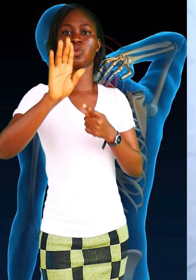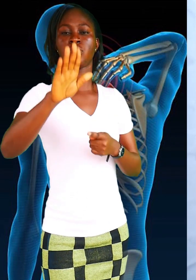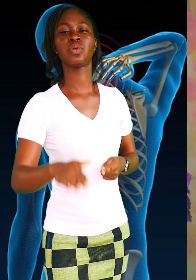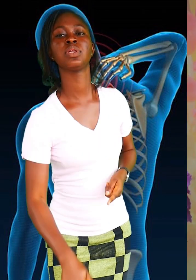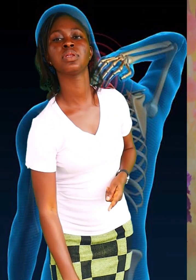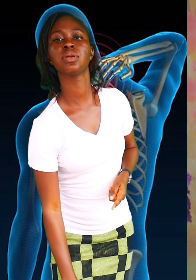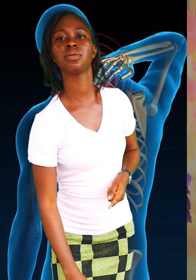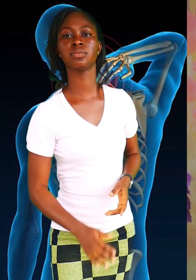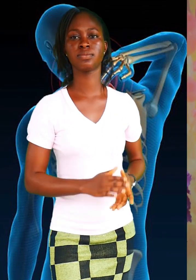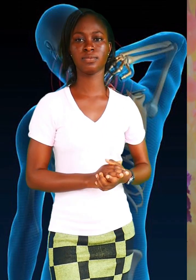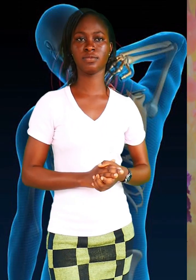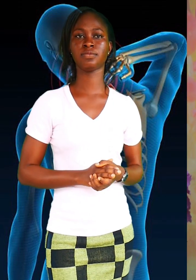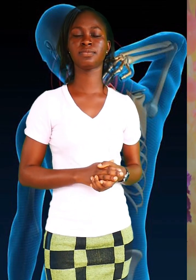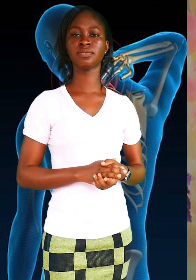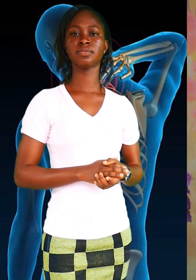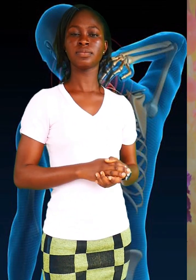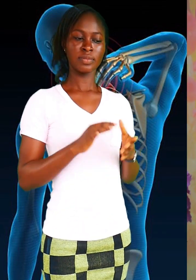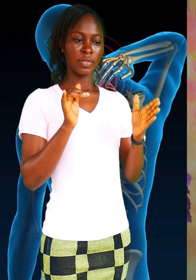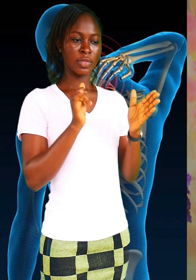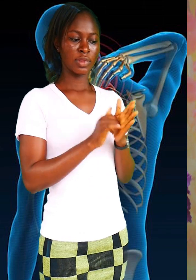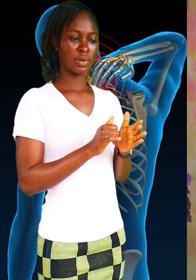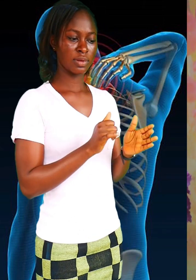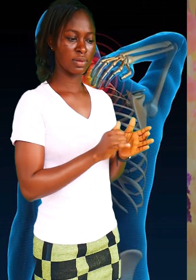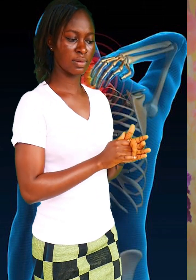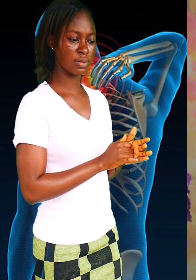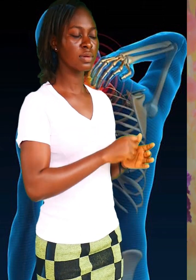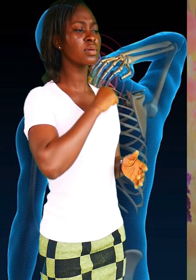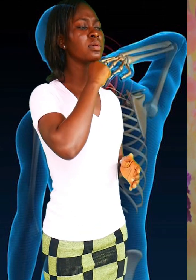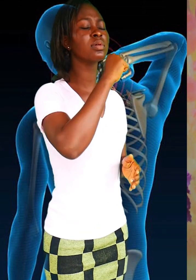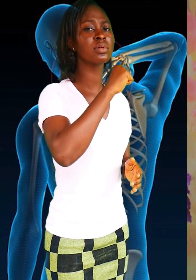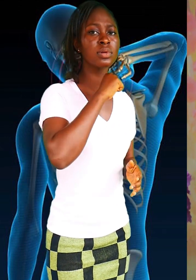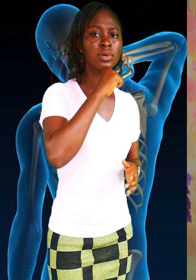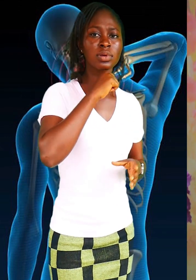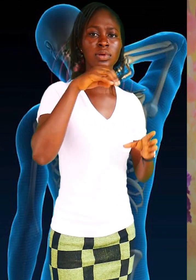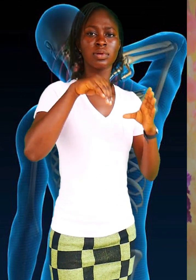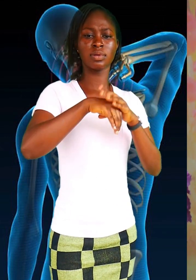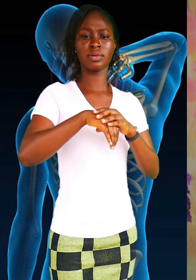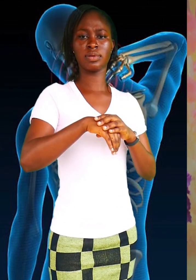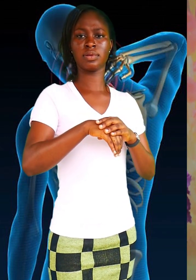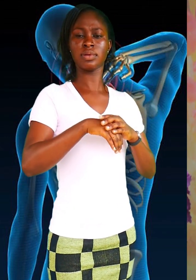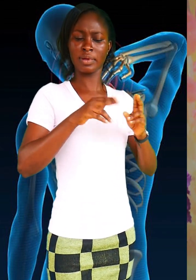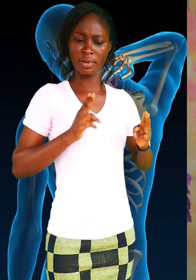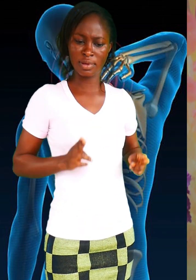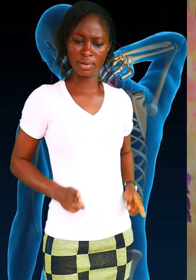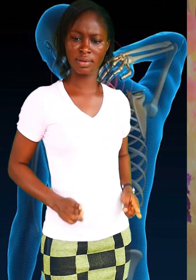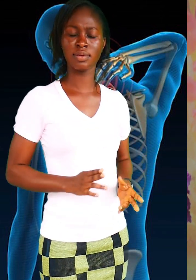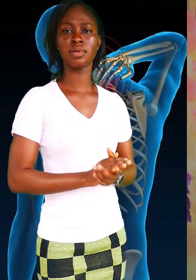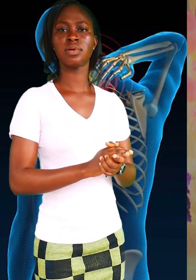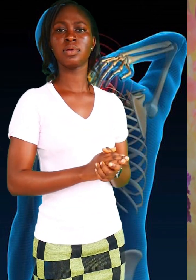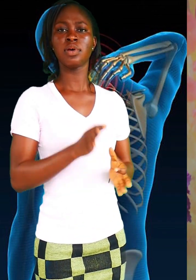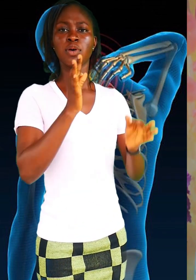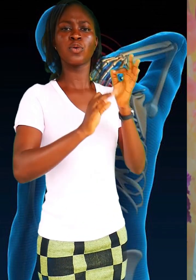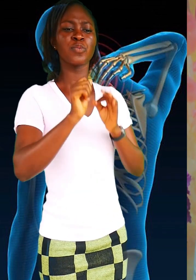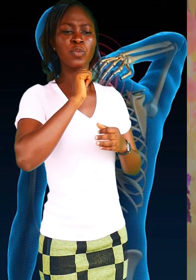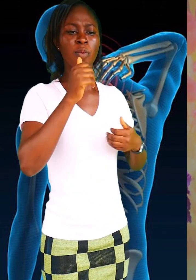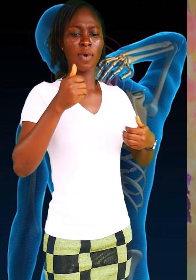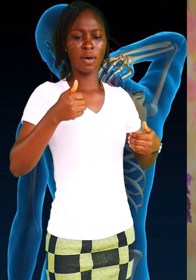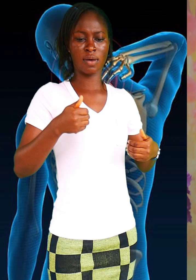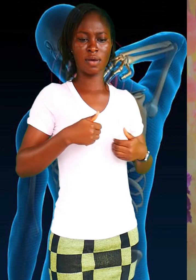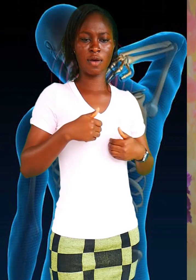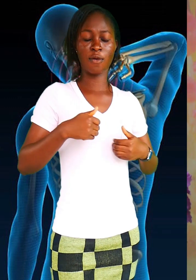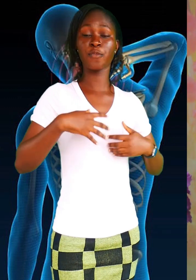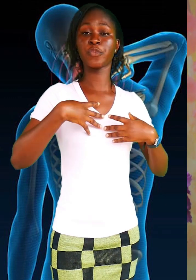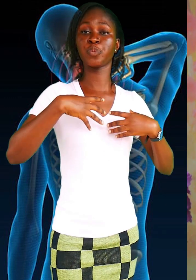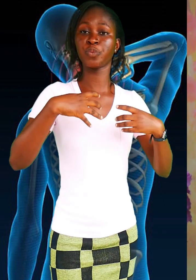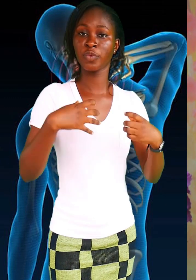know. Nipaduano se one man holding a messy mu pe uko to give Rebecca. Sana